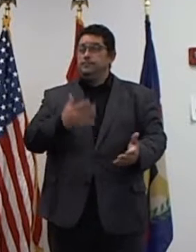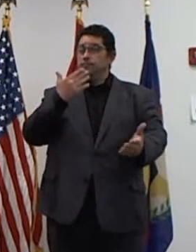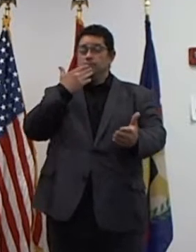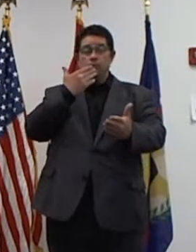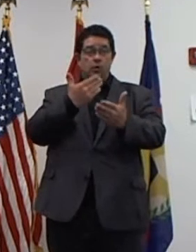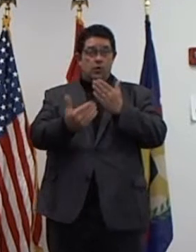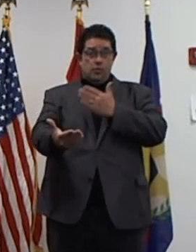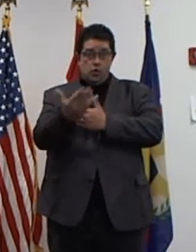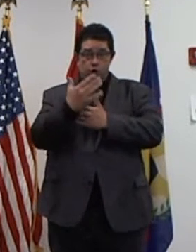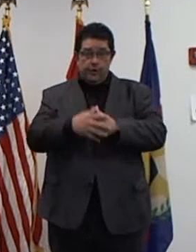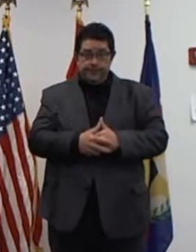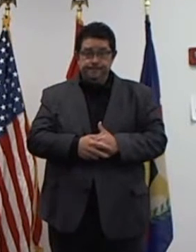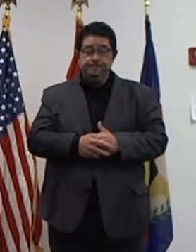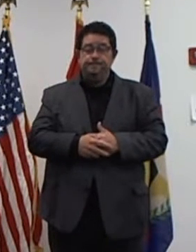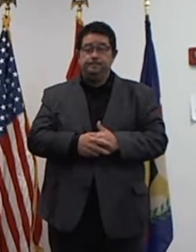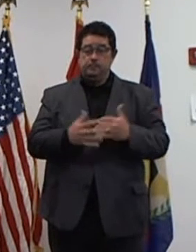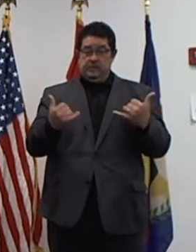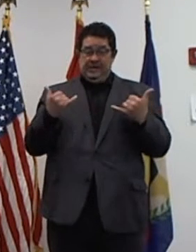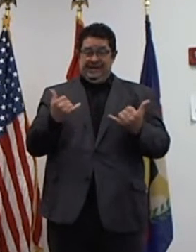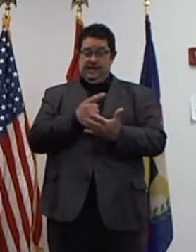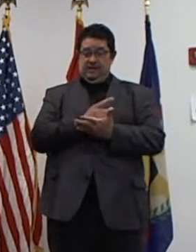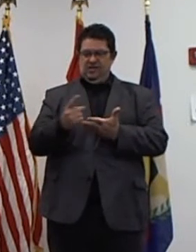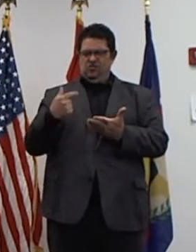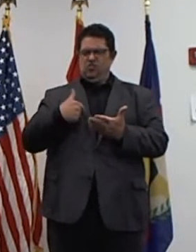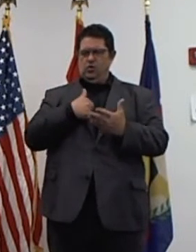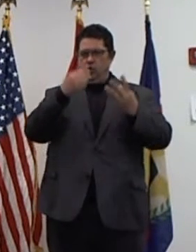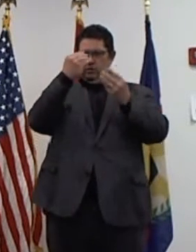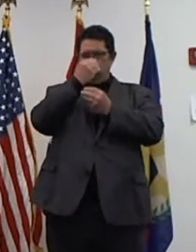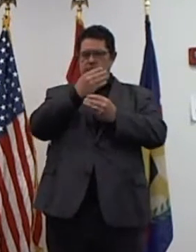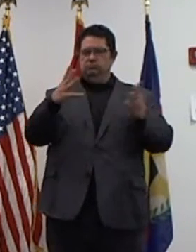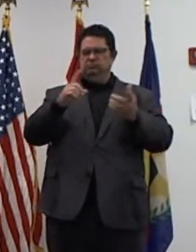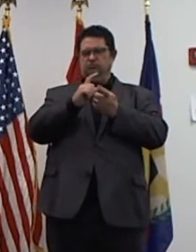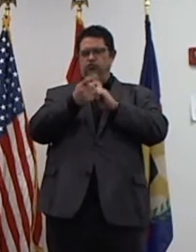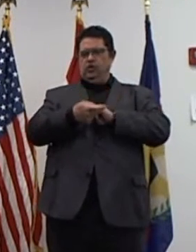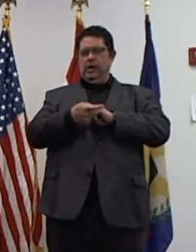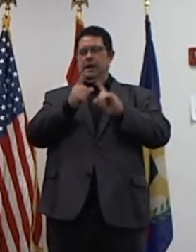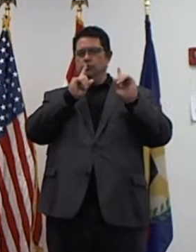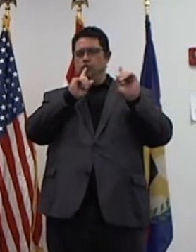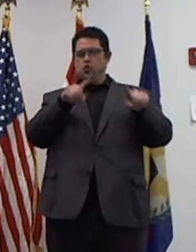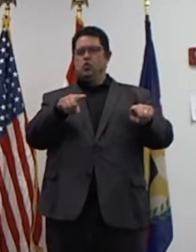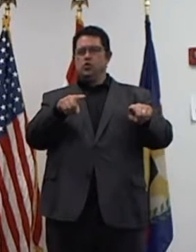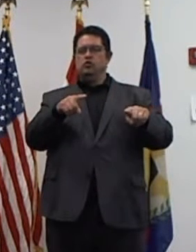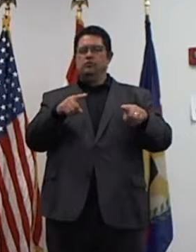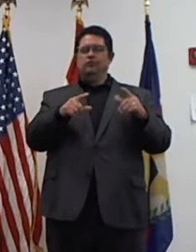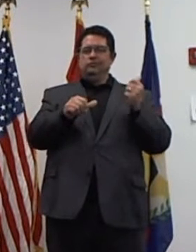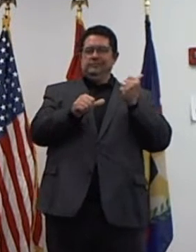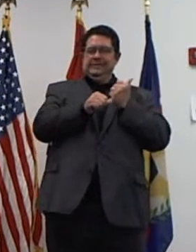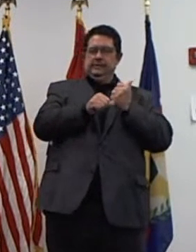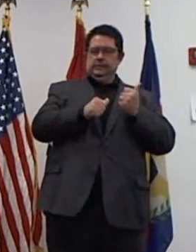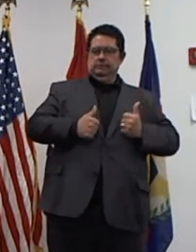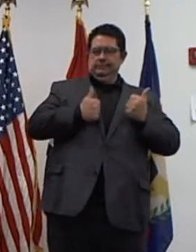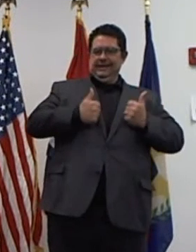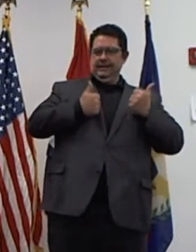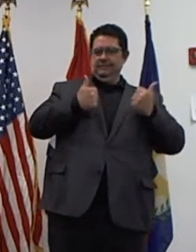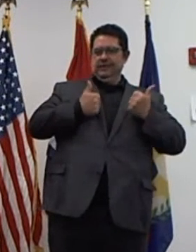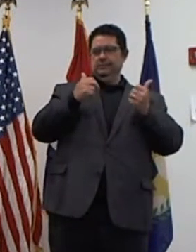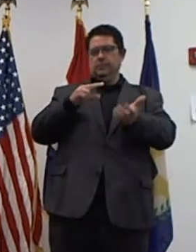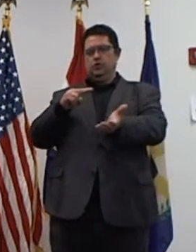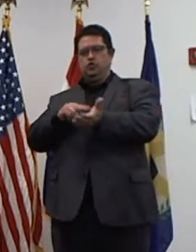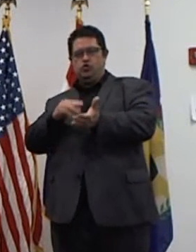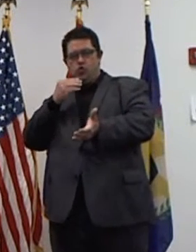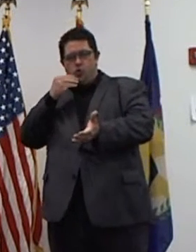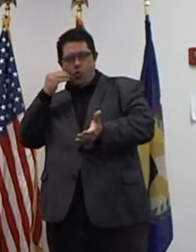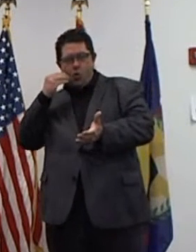Good morning. This week we released a revised order for assisted living facilities and nursing homes